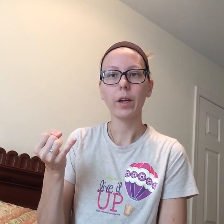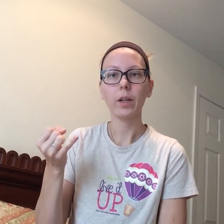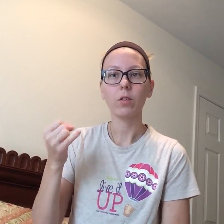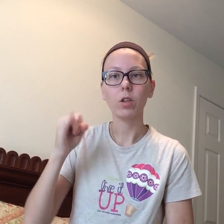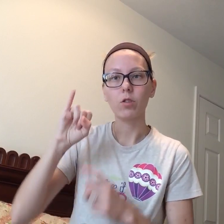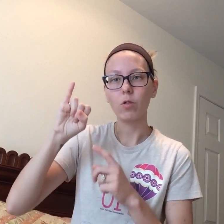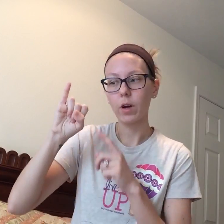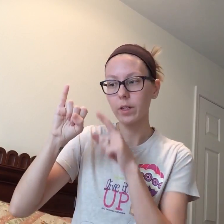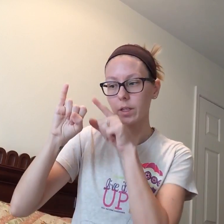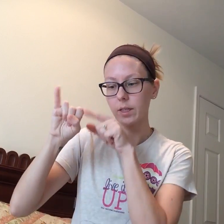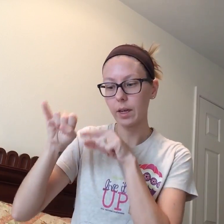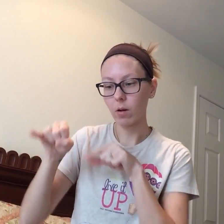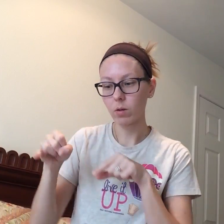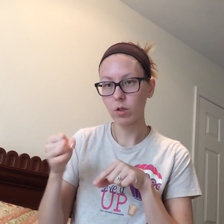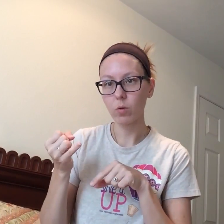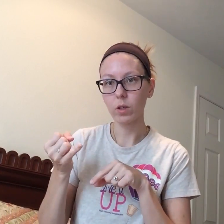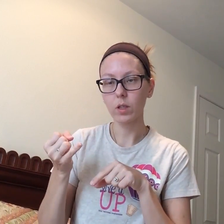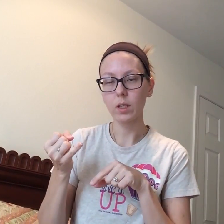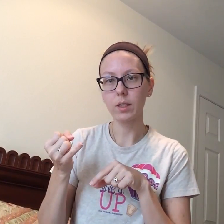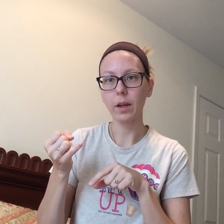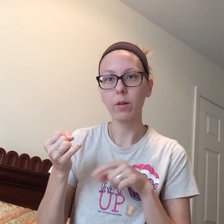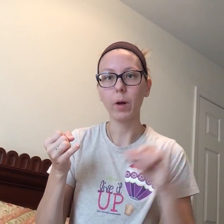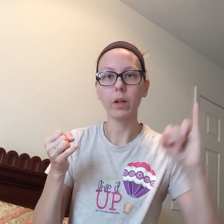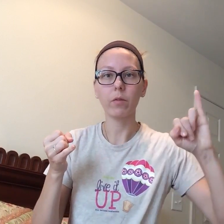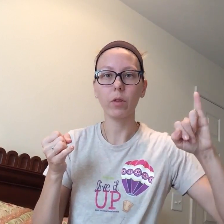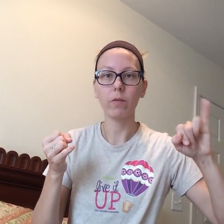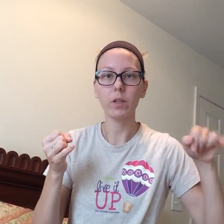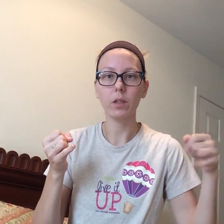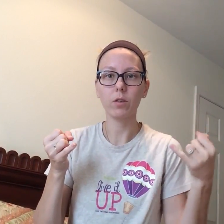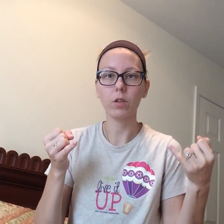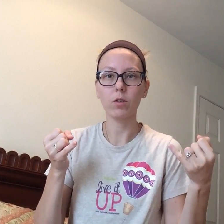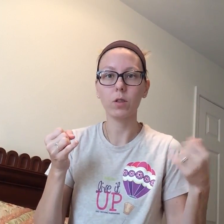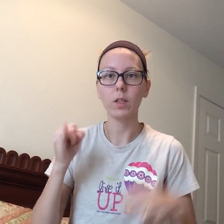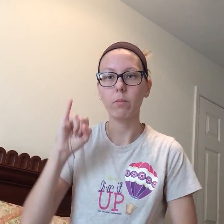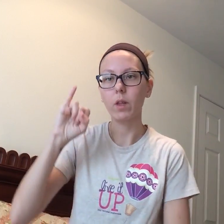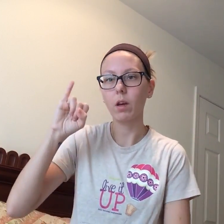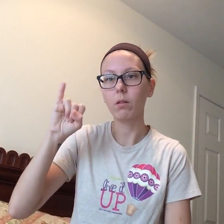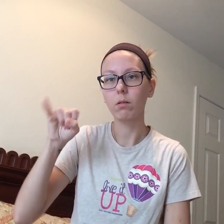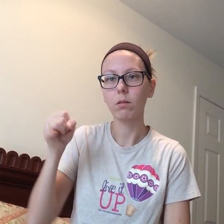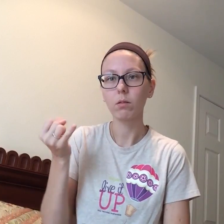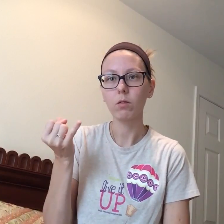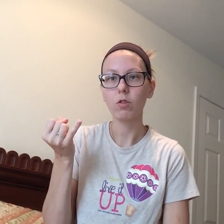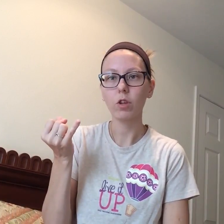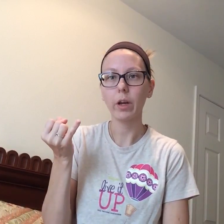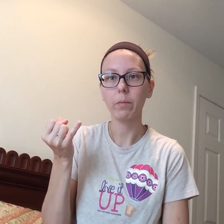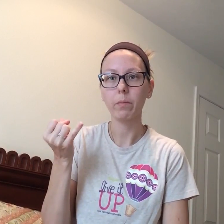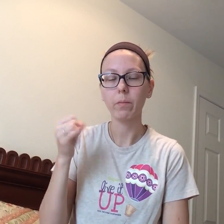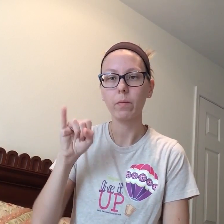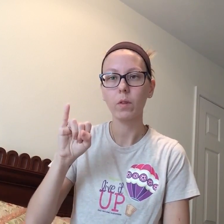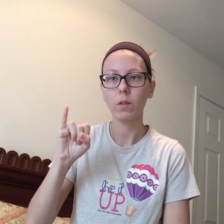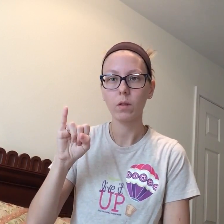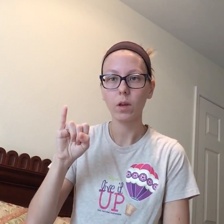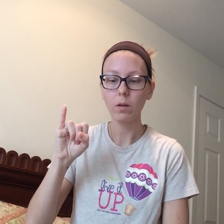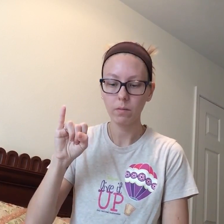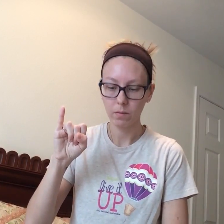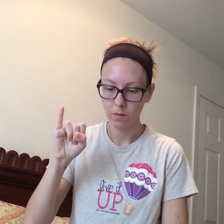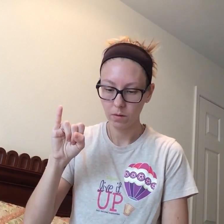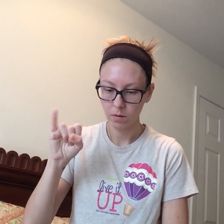Okay, and you're going to draw it down and towards the inside of your body. If you're left-handed, you're going to do the same thing. J. Okay.